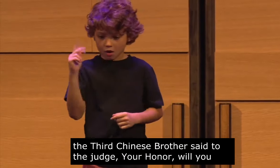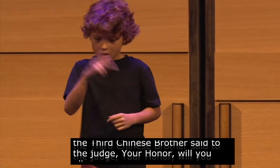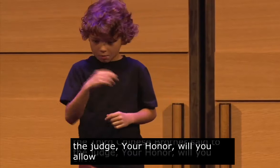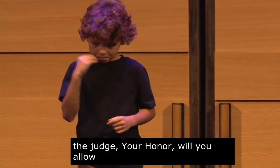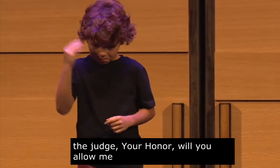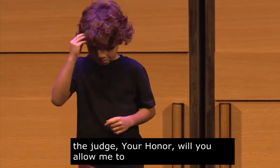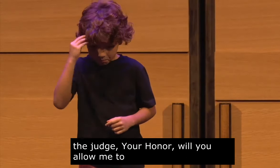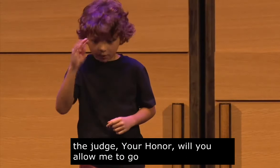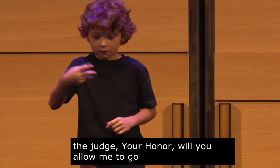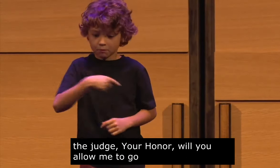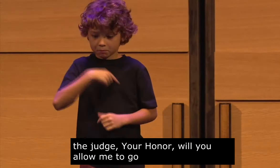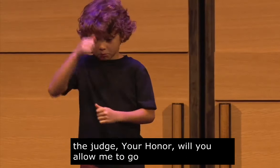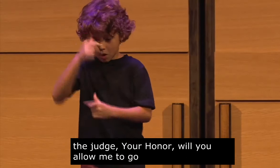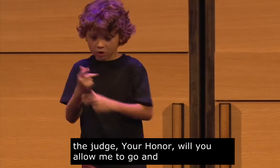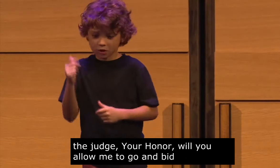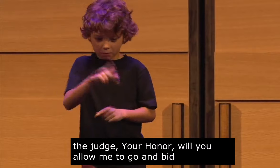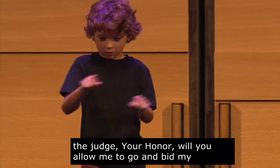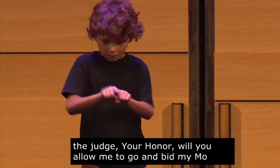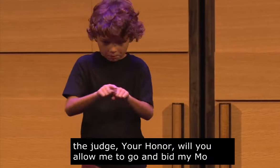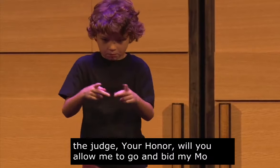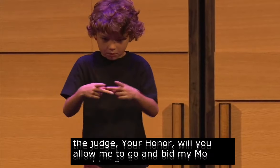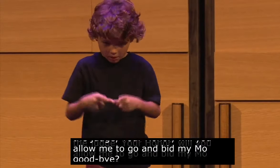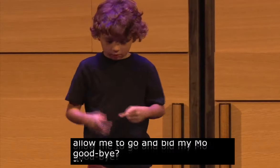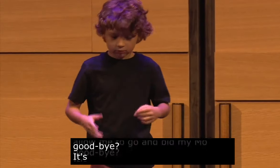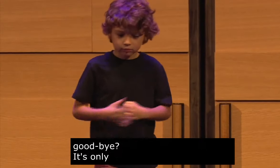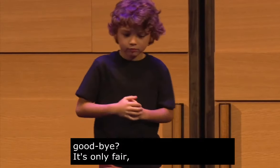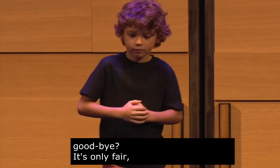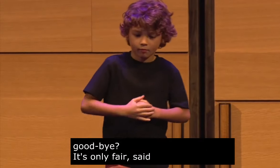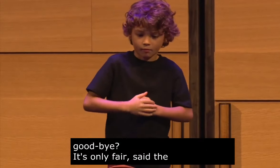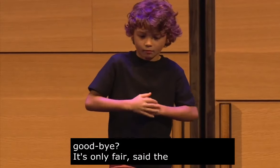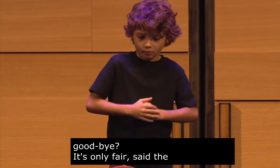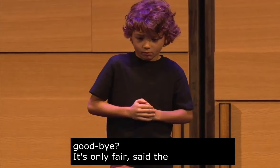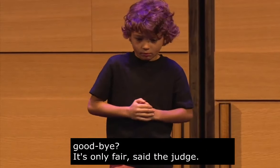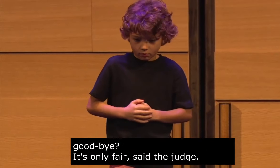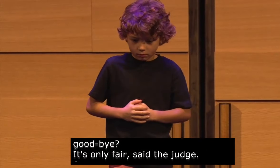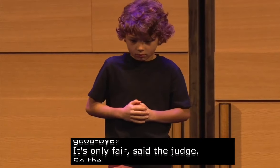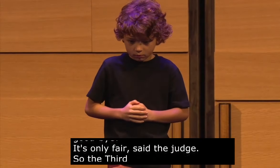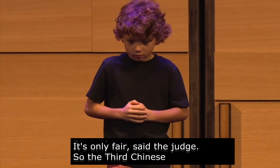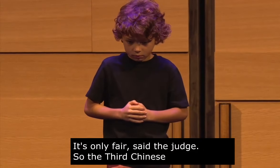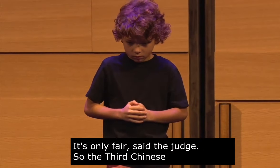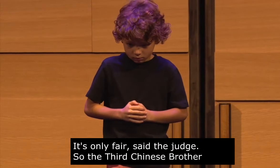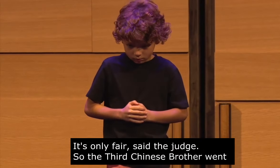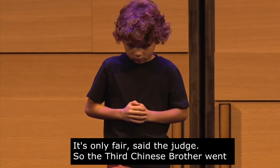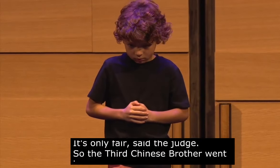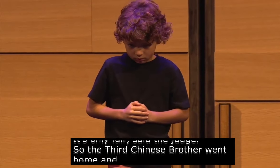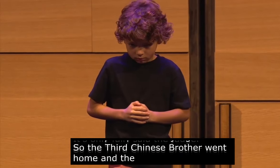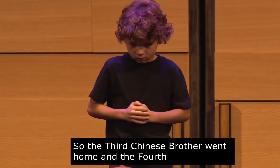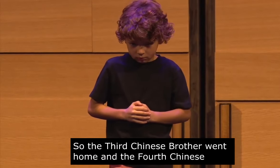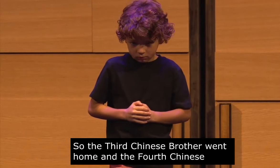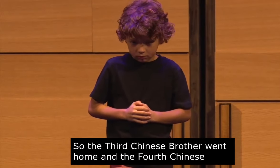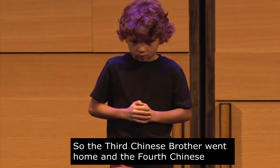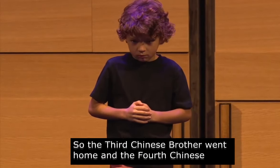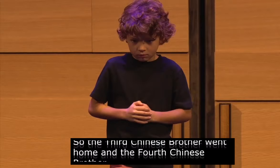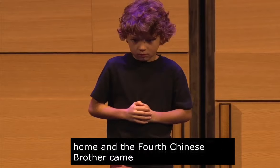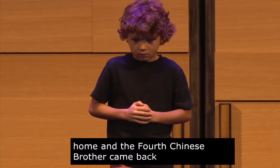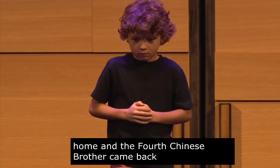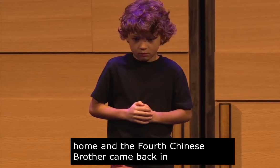and bid my mother goodbye?" "It's only fair," said the judge. So the third Chinese brother went home, and the fourth Chinese brother came back in his place.